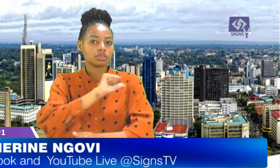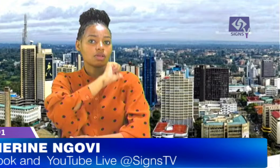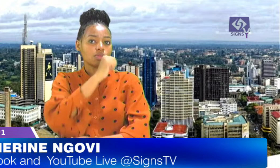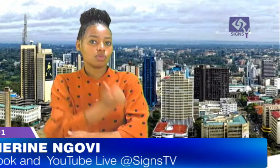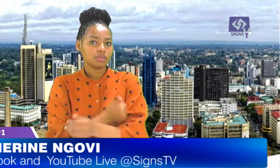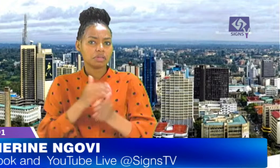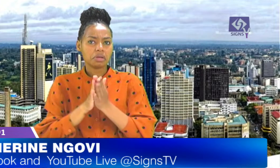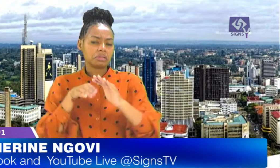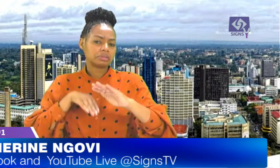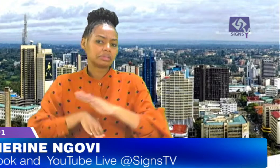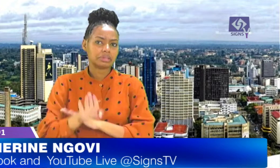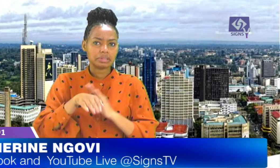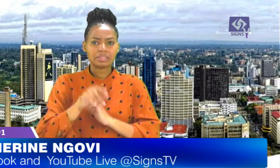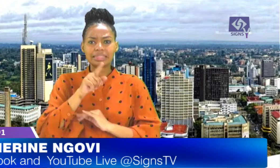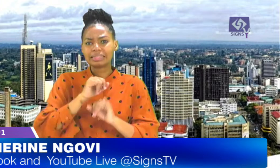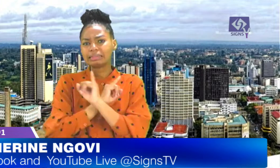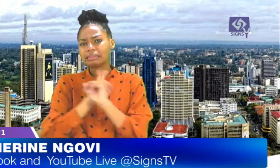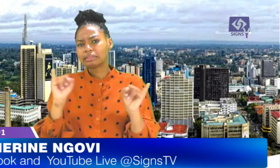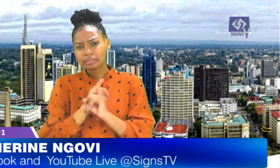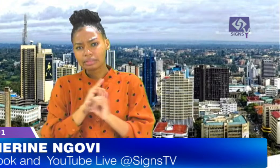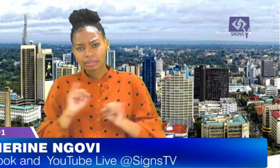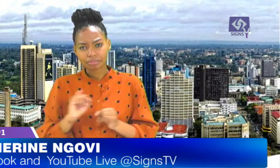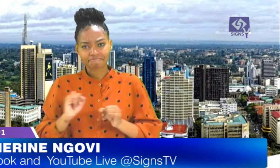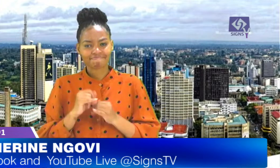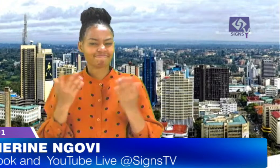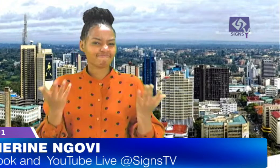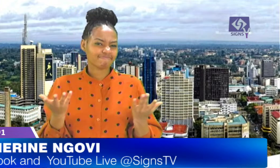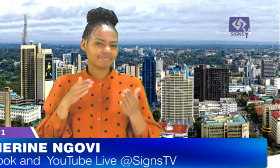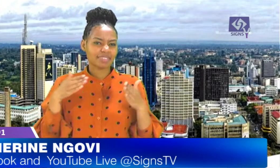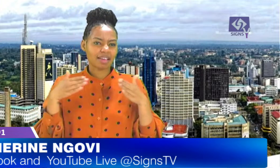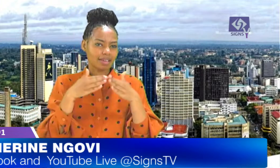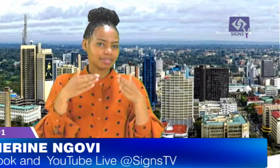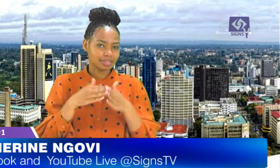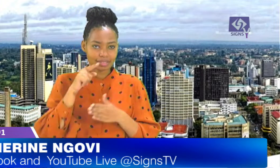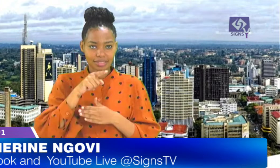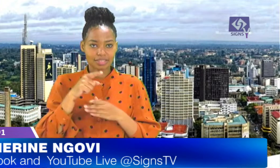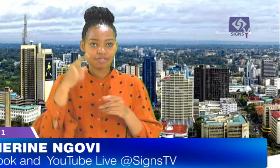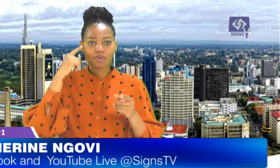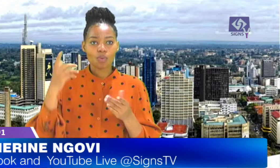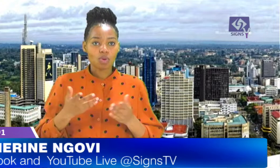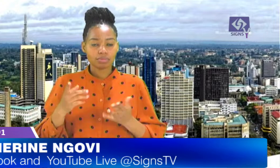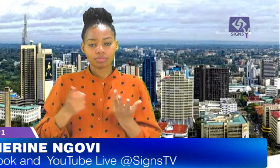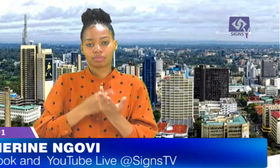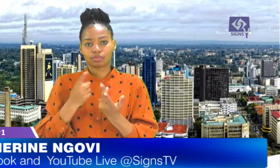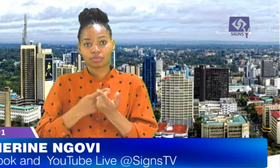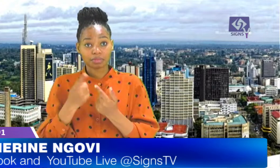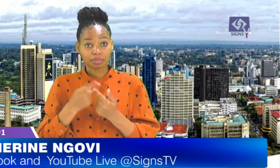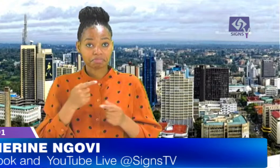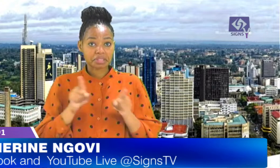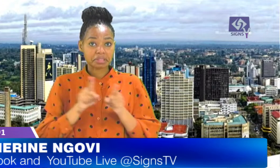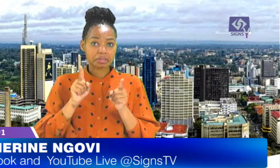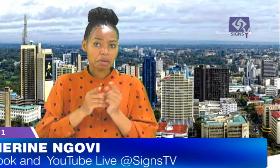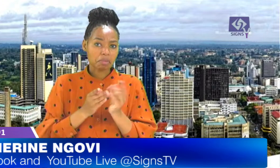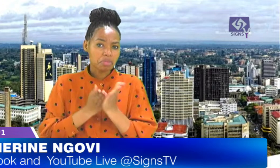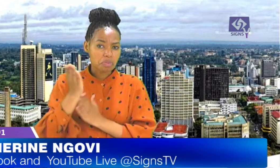the board is privately to unauthorized entry and clearance of